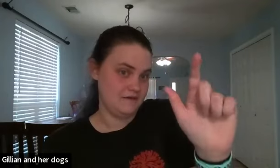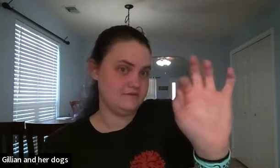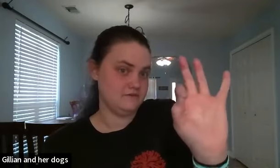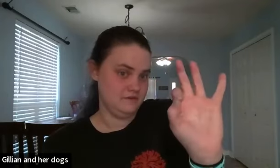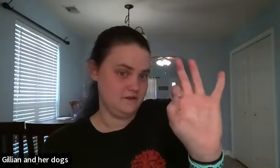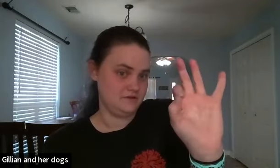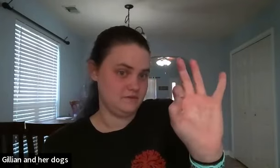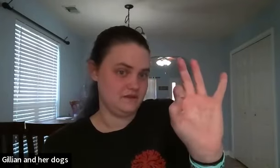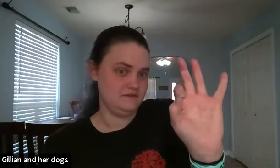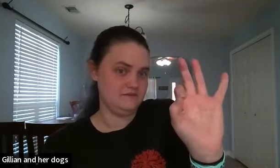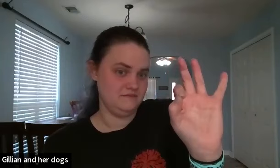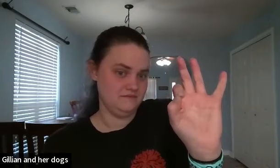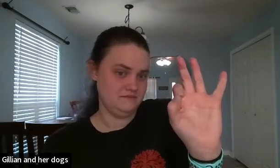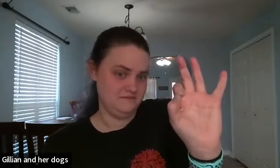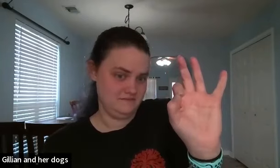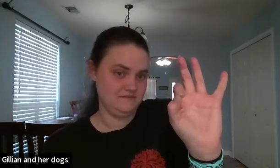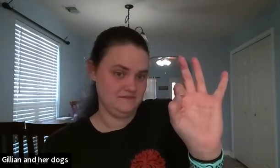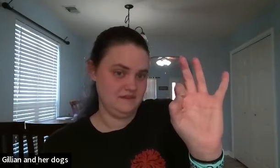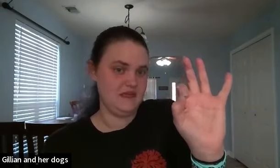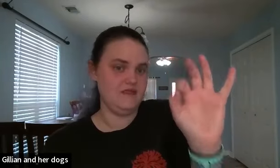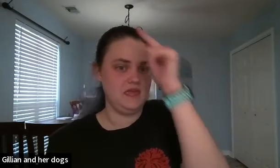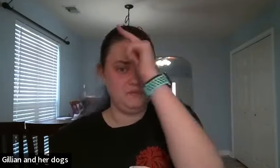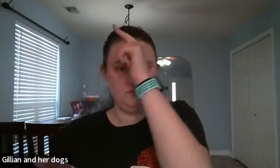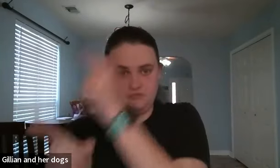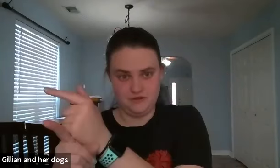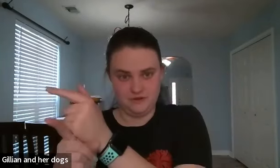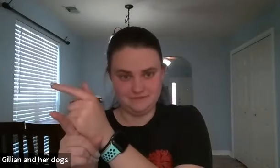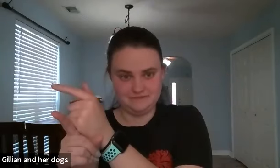half, finger spell it. And then brother.